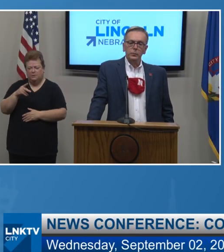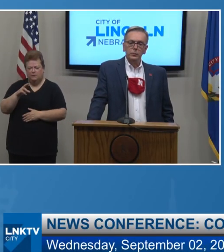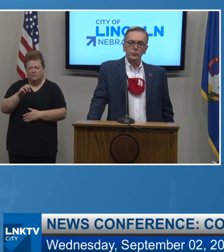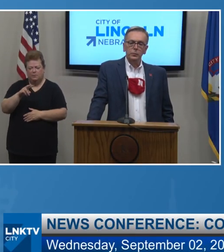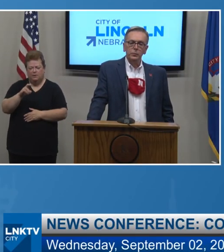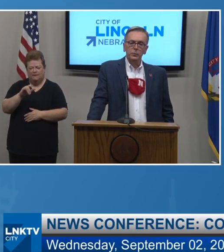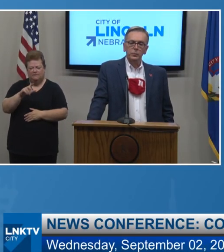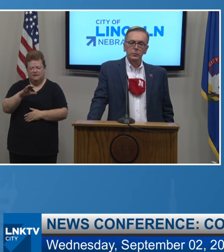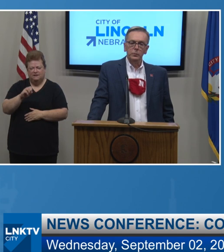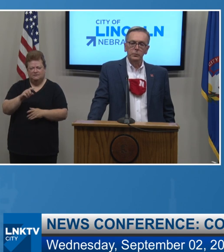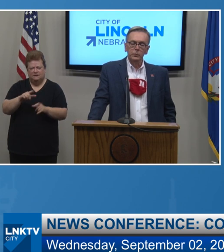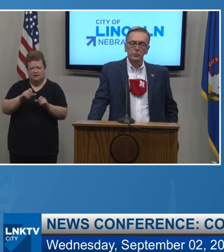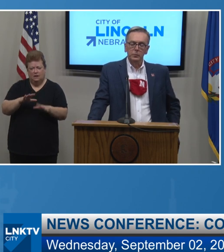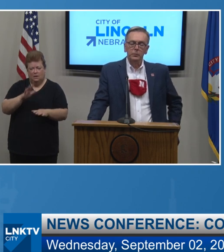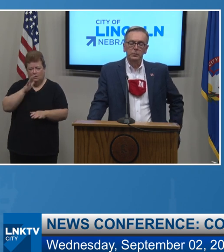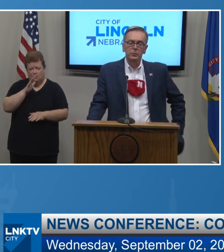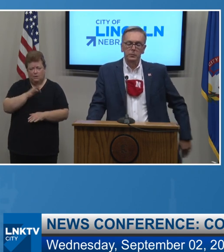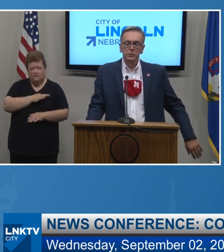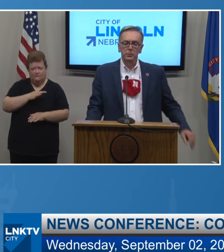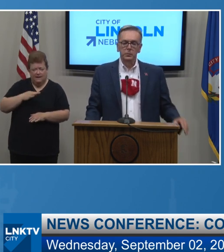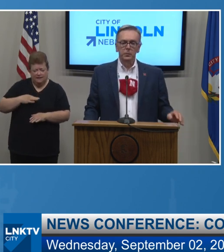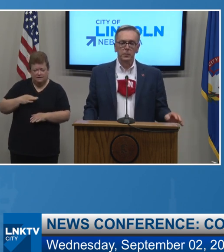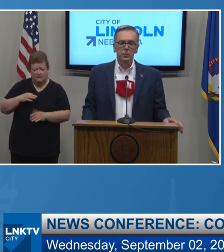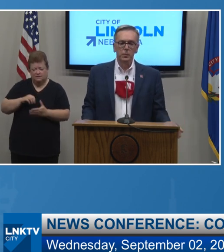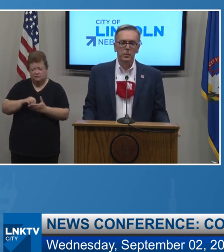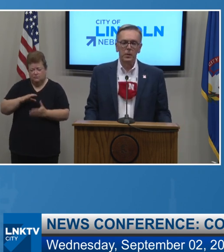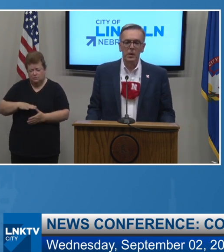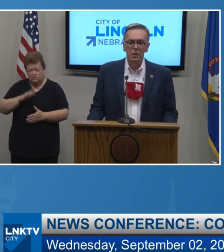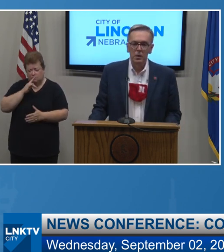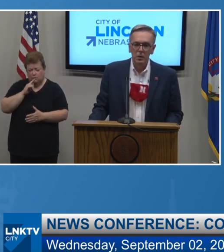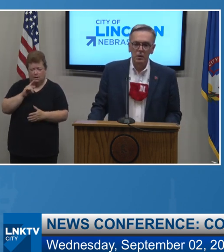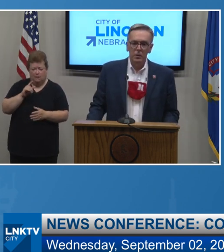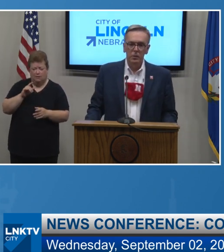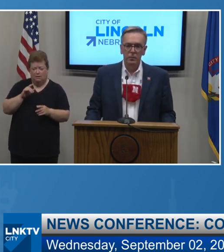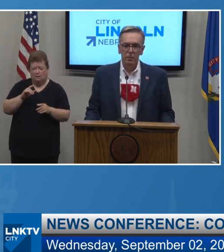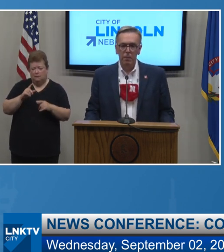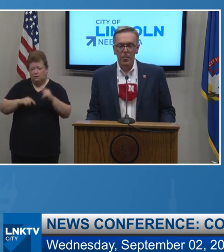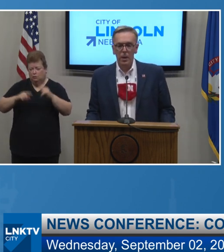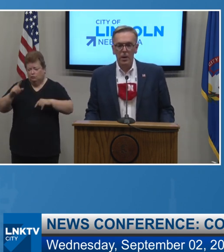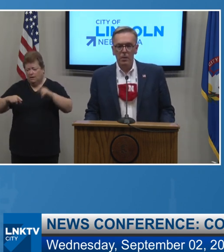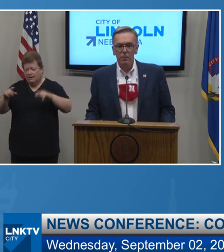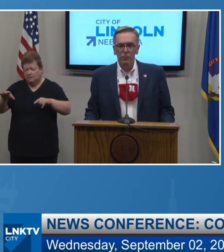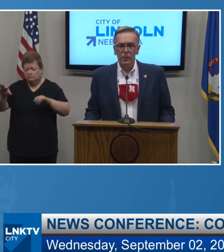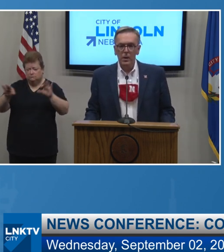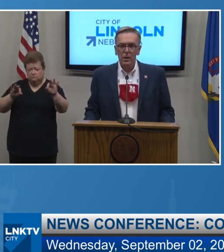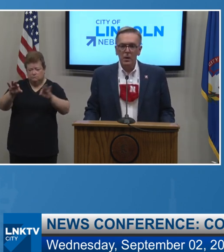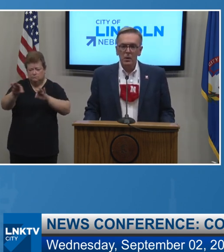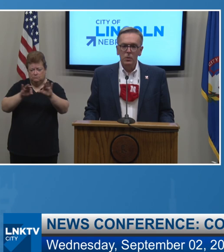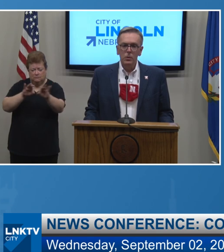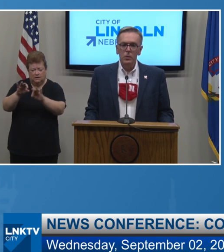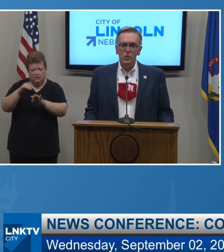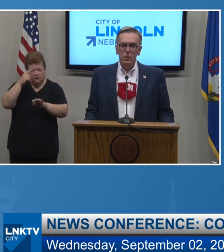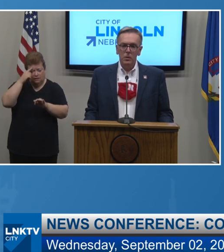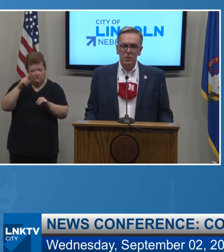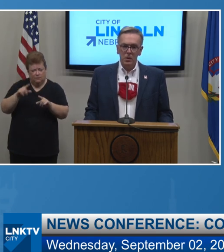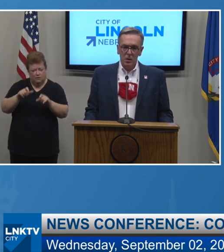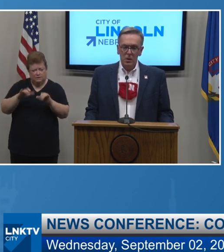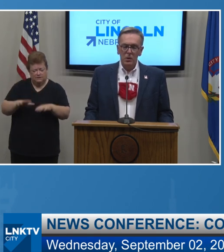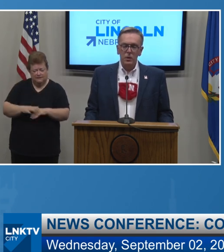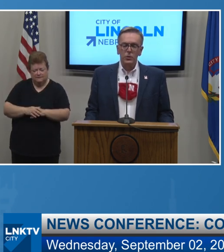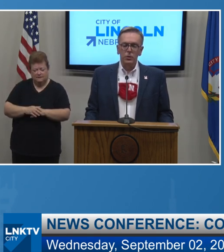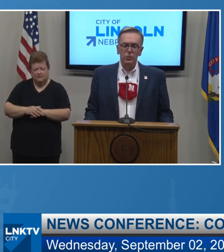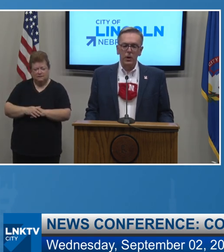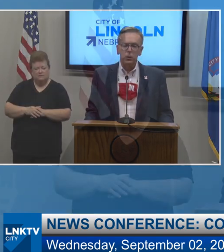be sort of randomly tested when that program launches to sort of get a sense for the cases on